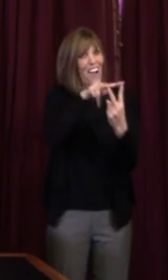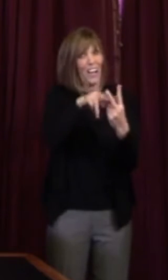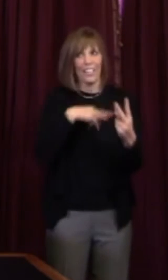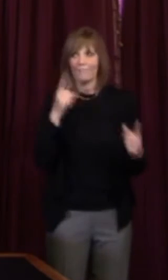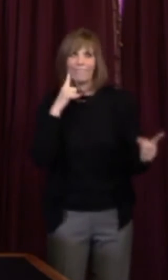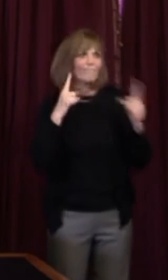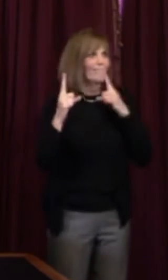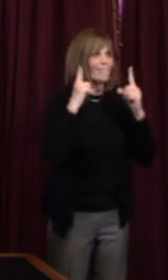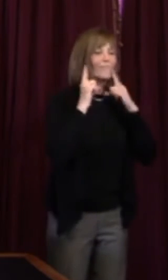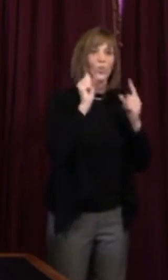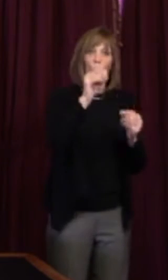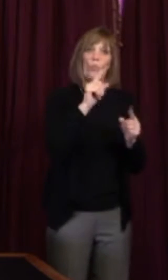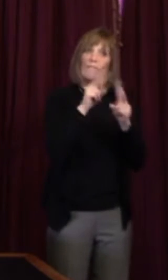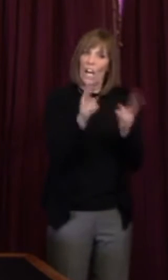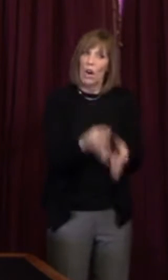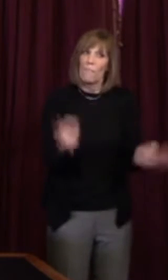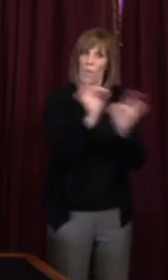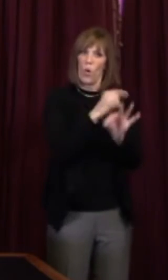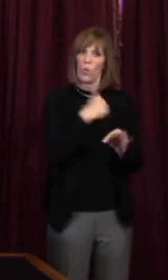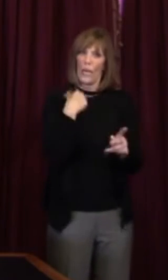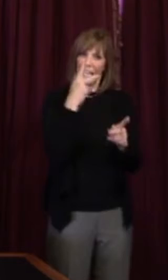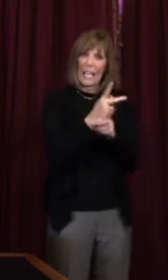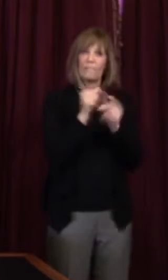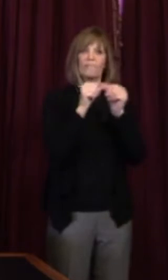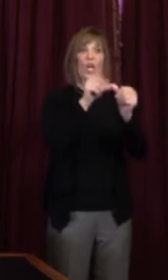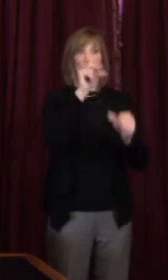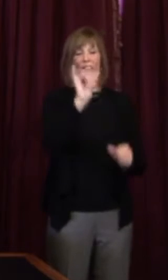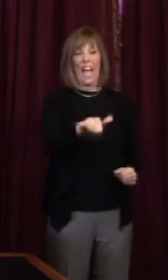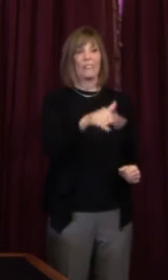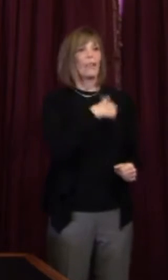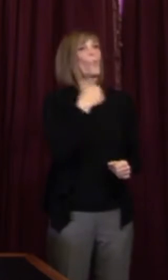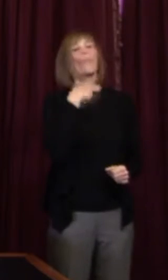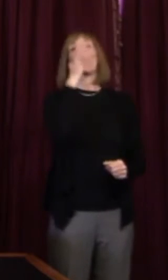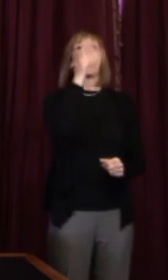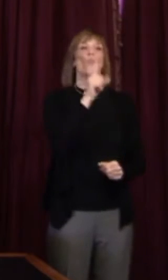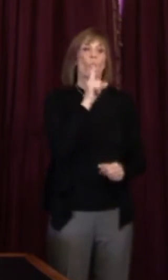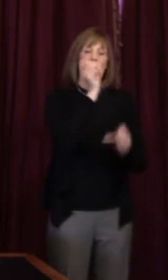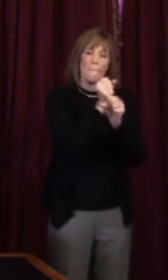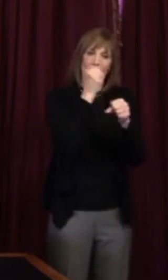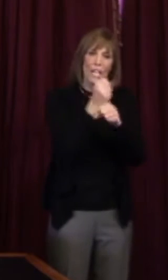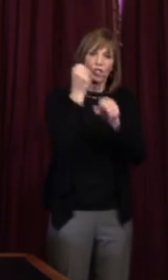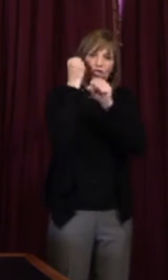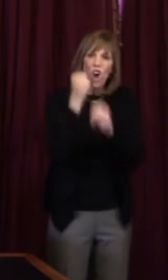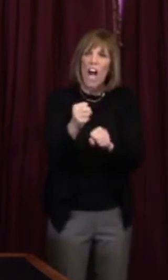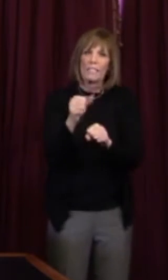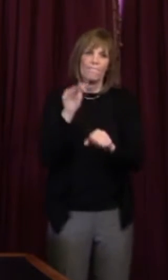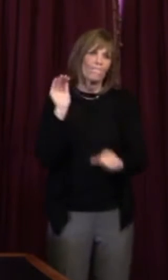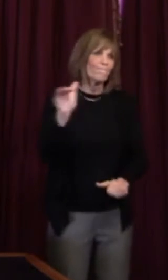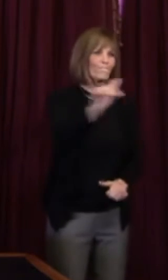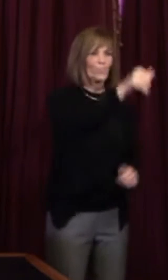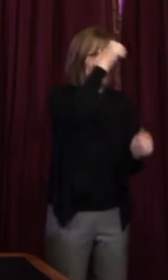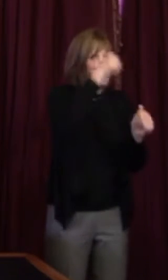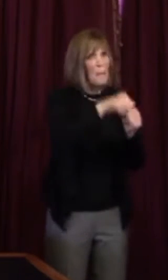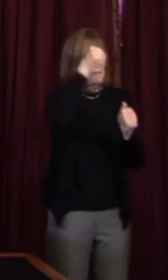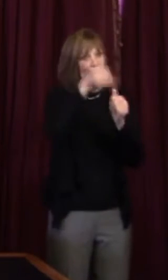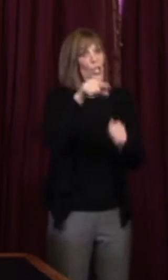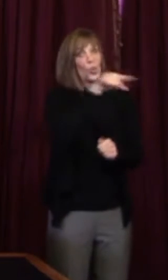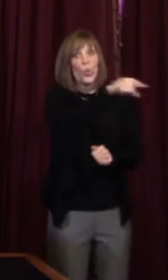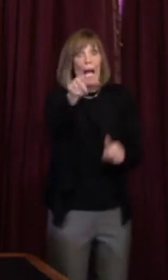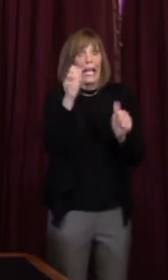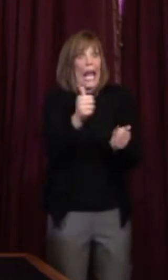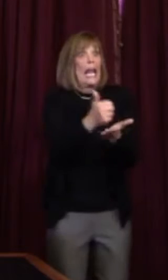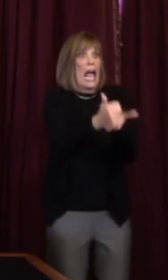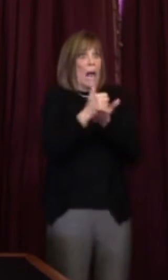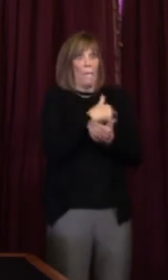important that we're able to do that. And so we're going to really make an extensive effort to remind people that they can help us do